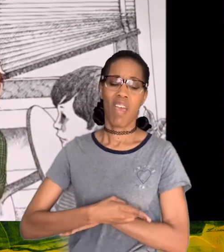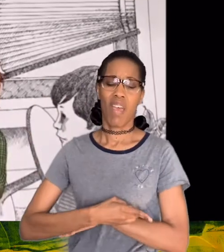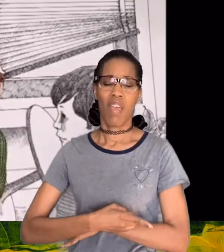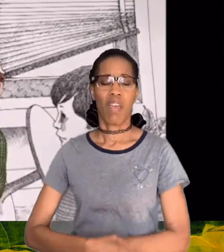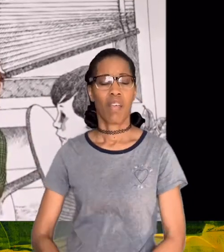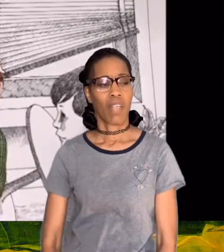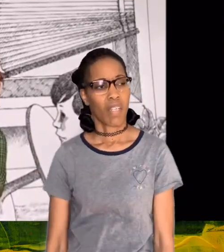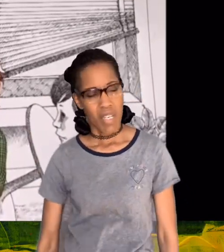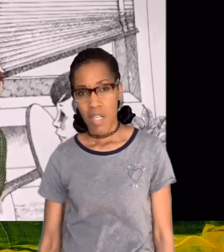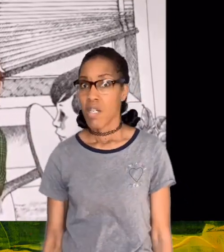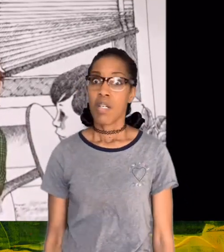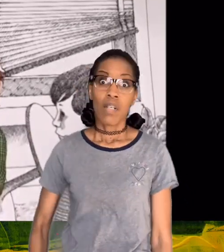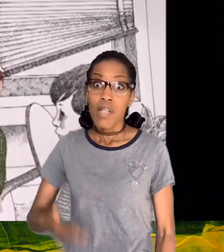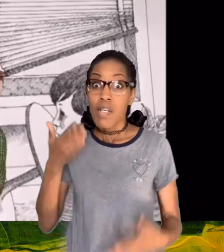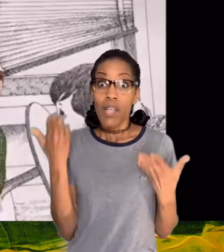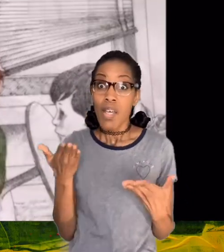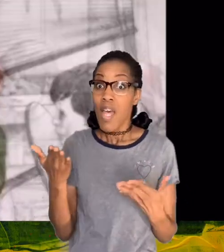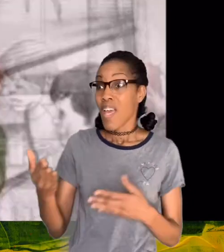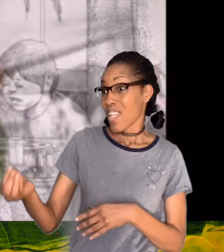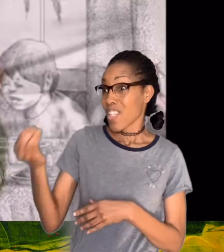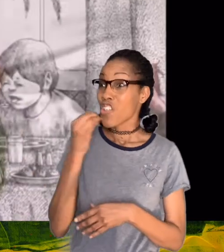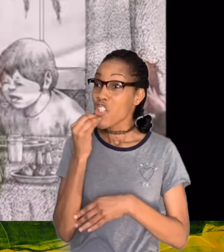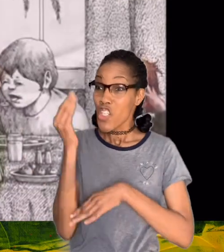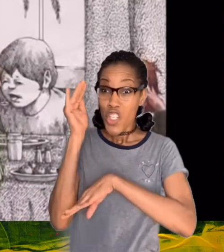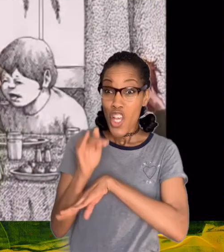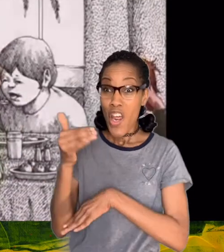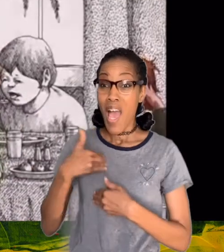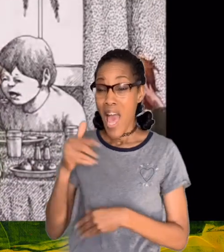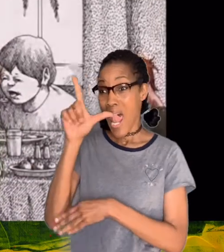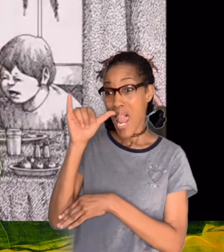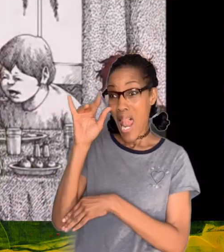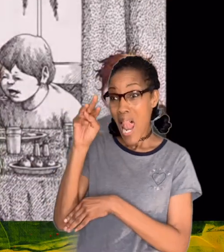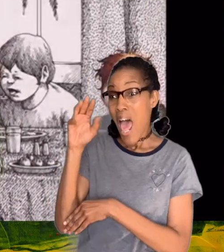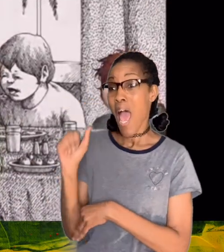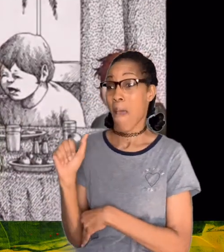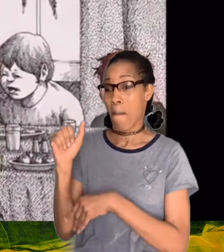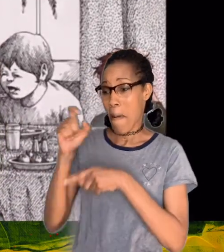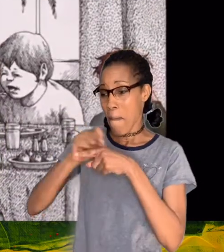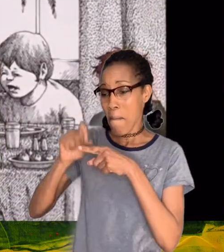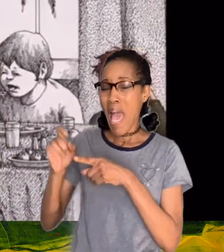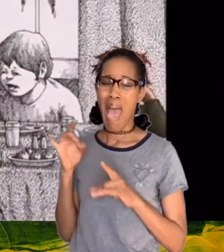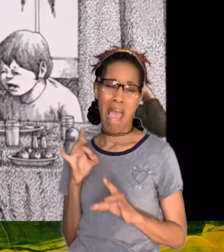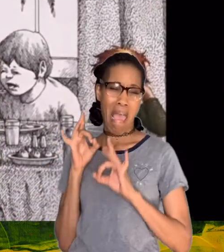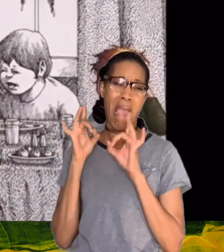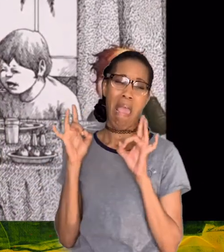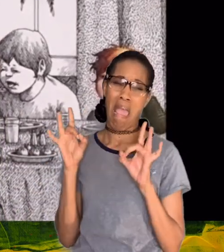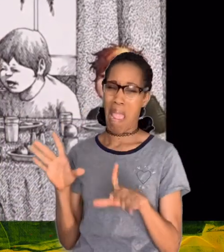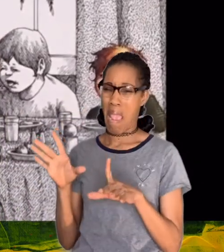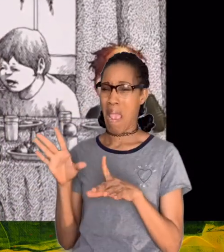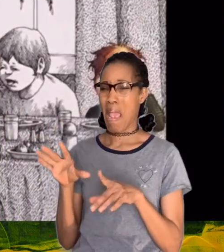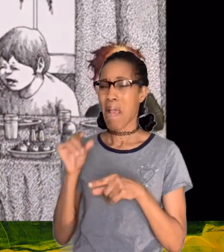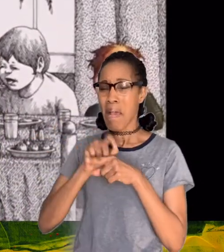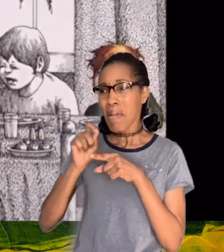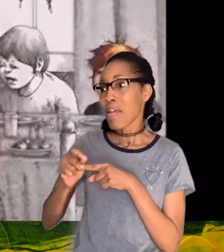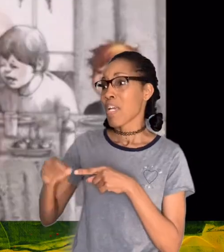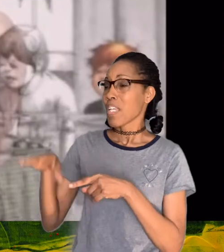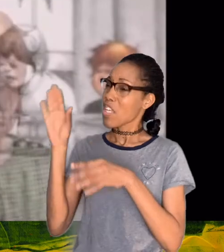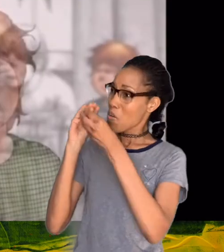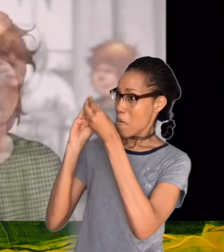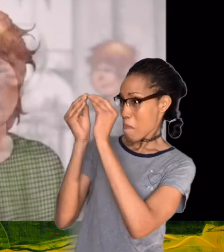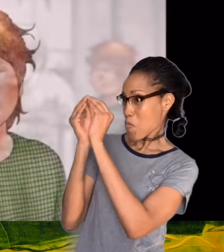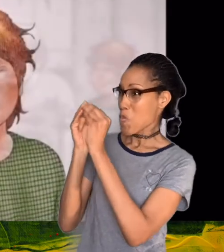phone, but I think I called Australia. My dad said please don't pick him up anymore.